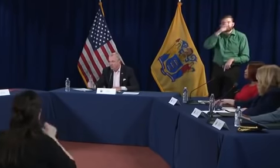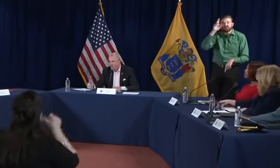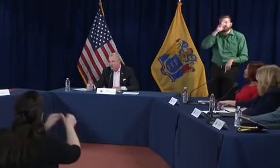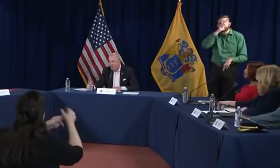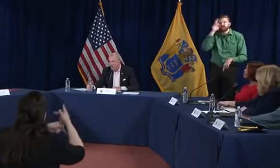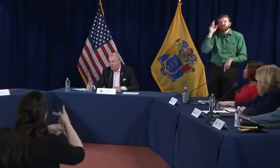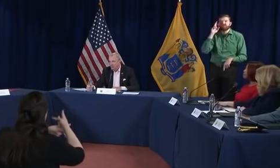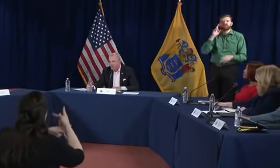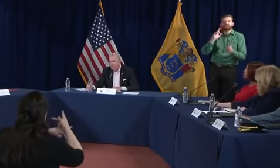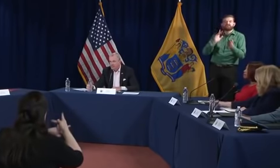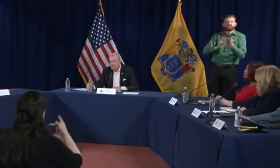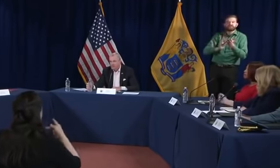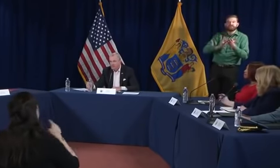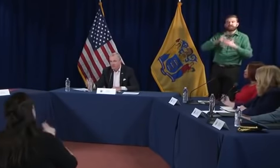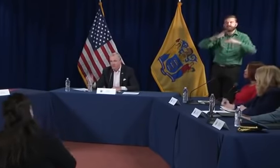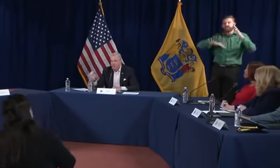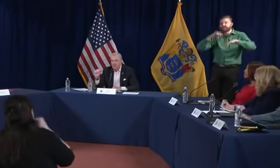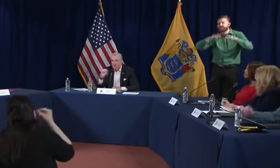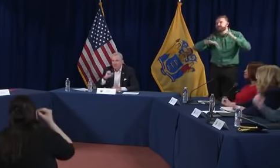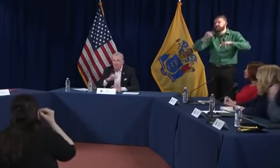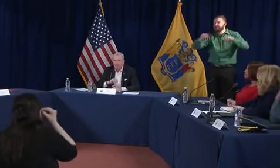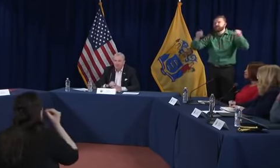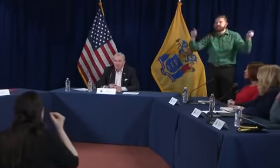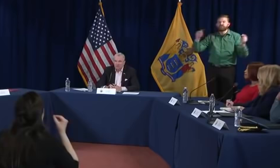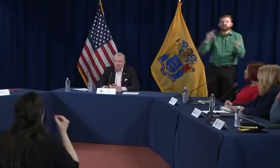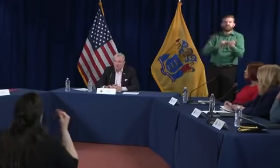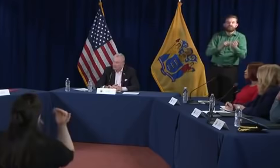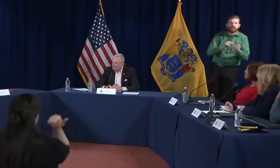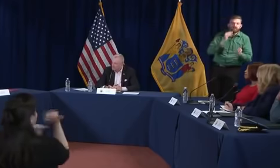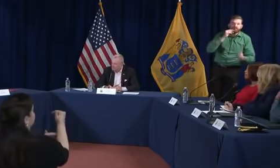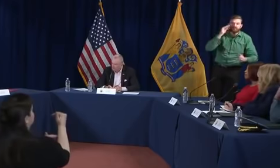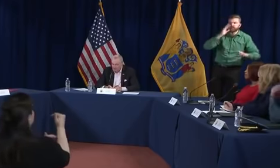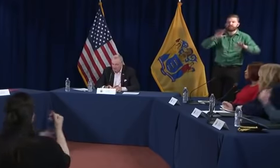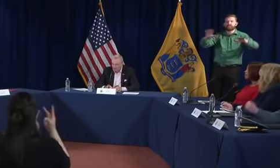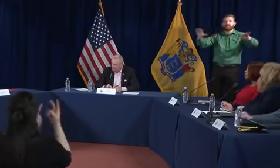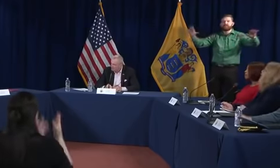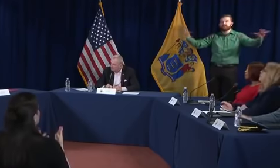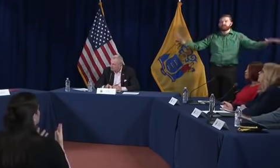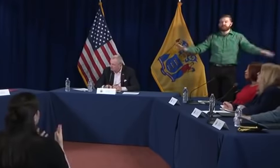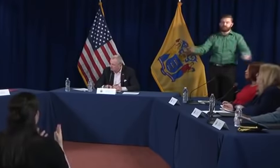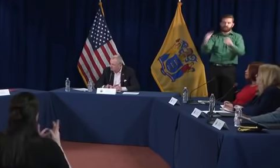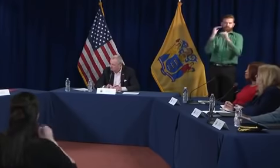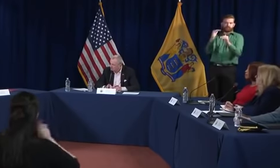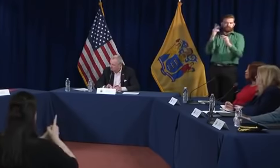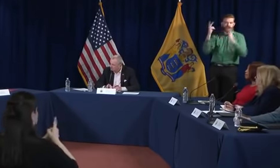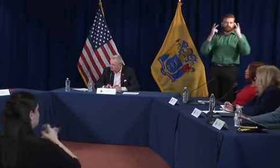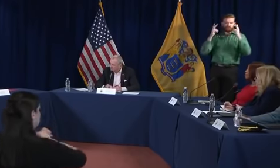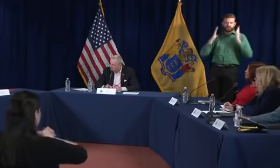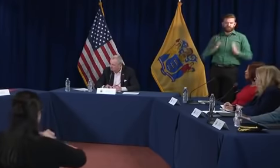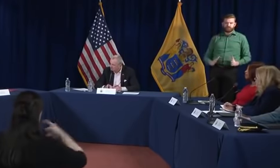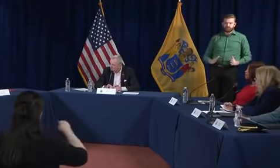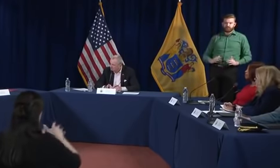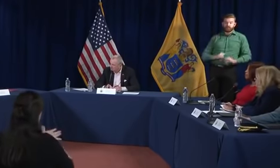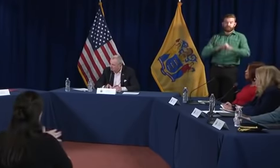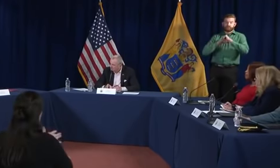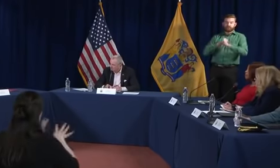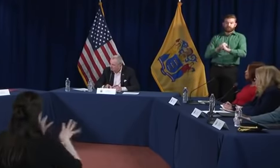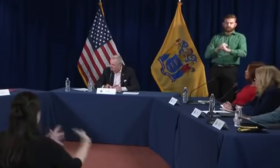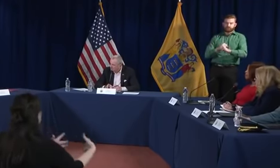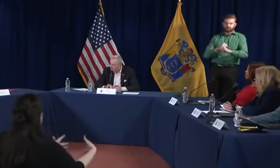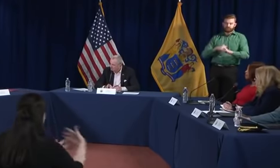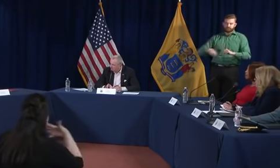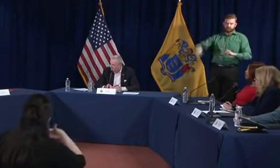care facilities to restrict visitors in order to protect this vulnerable population. The